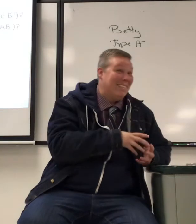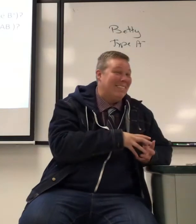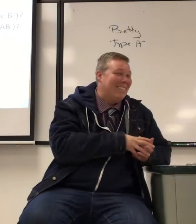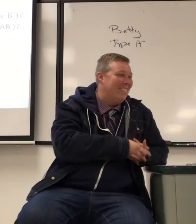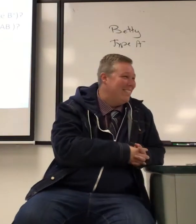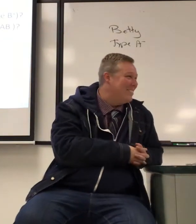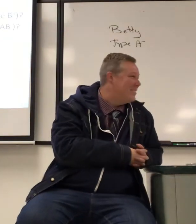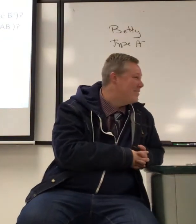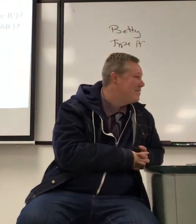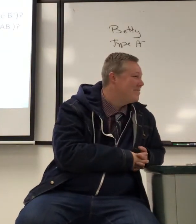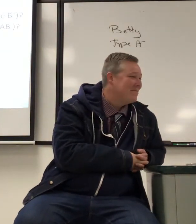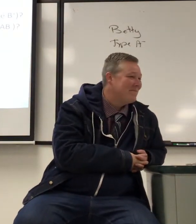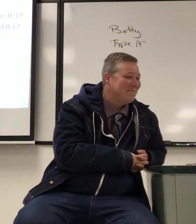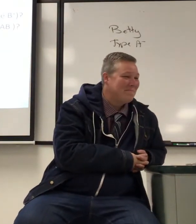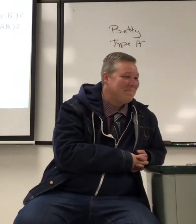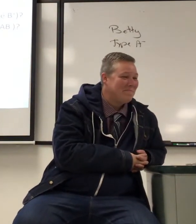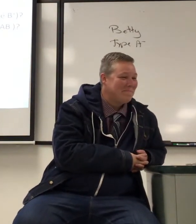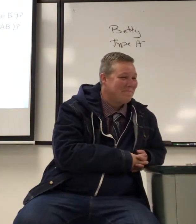What does that mean?